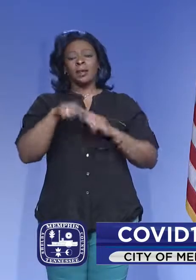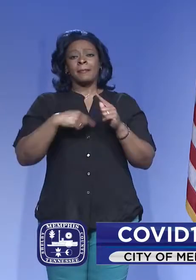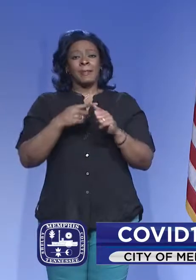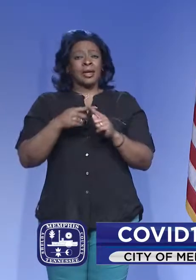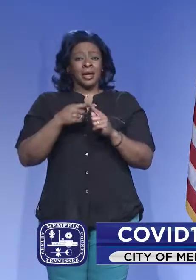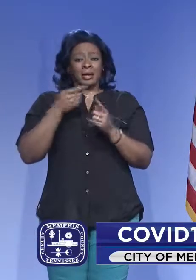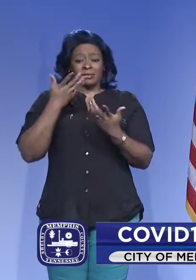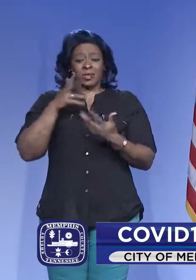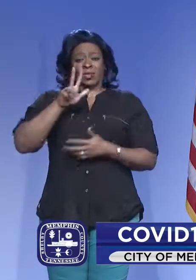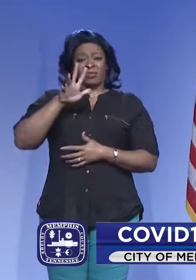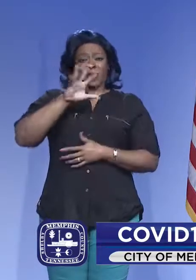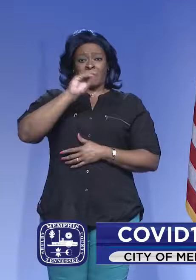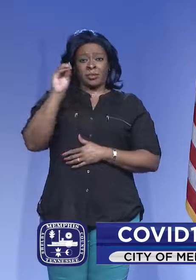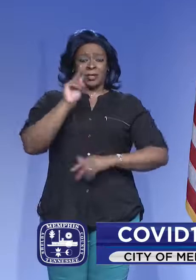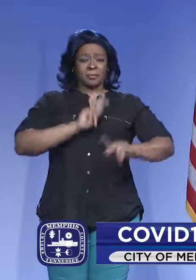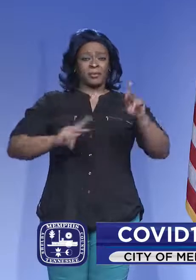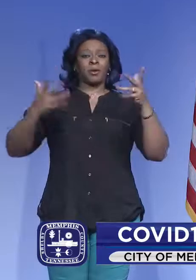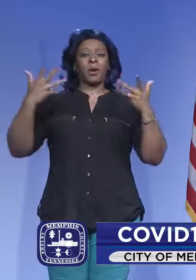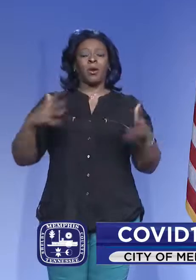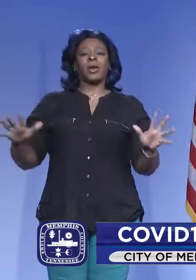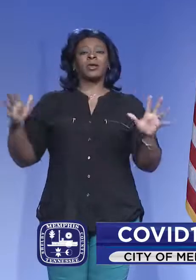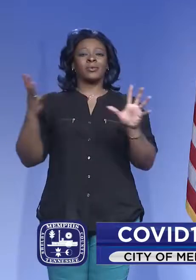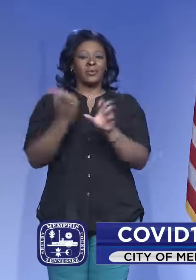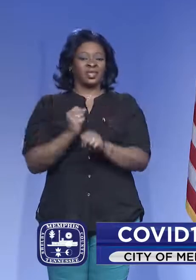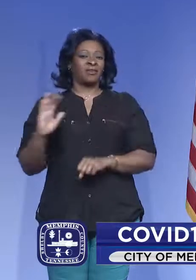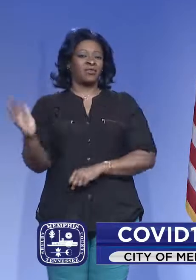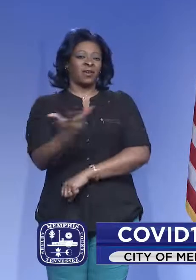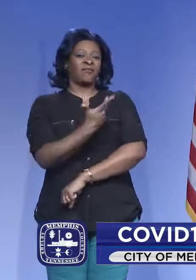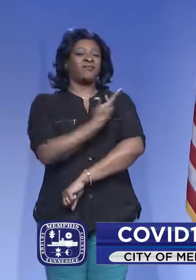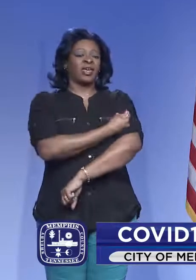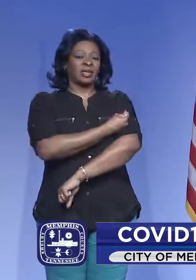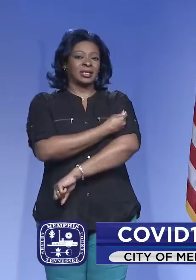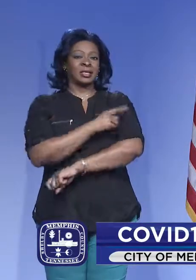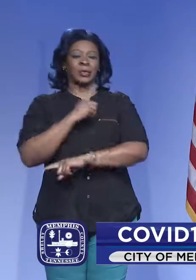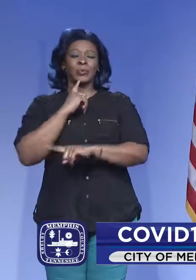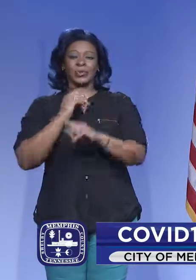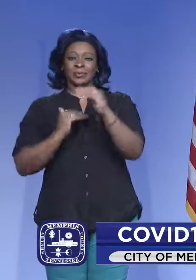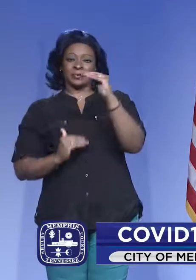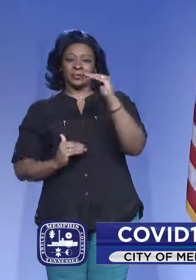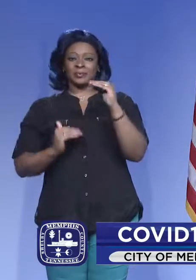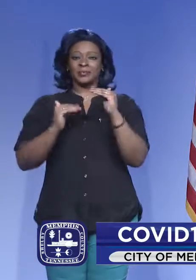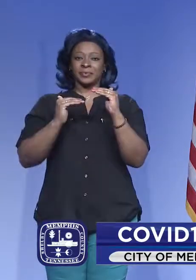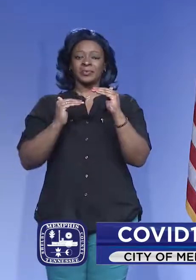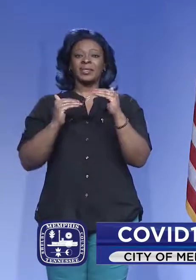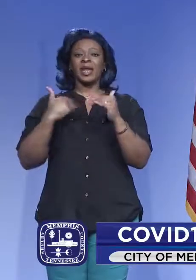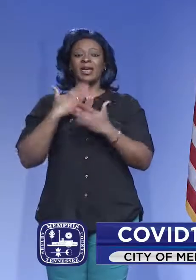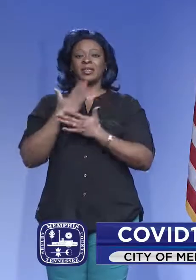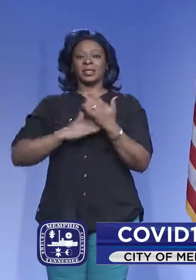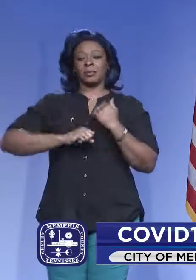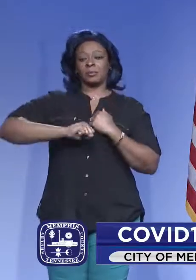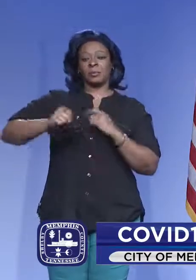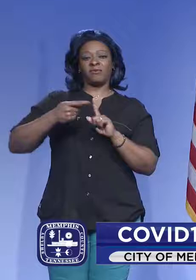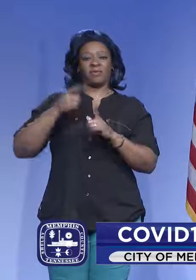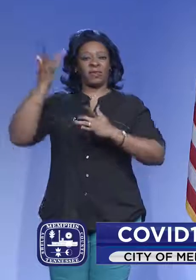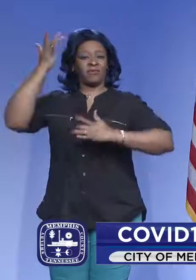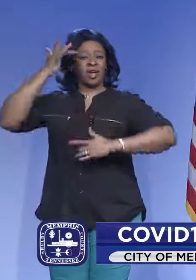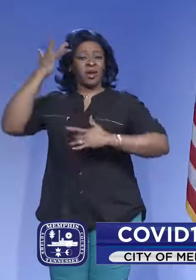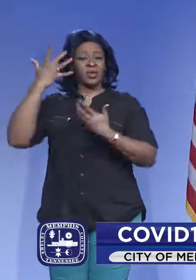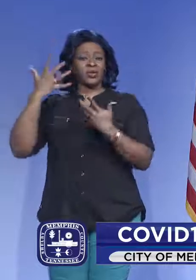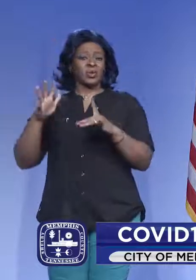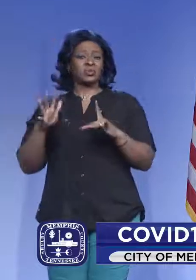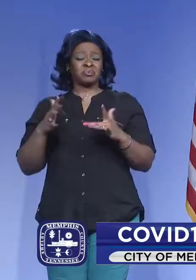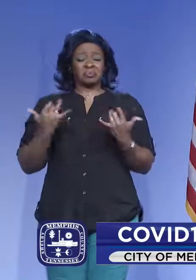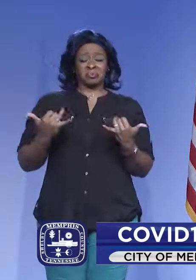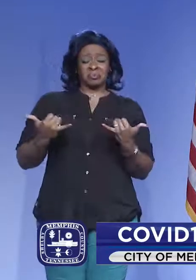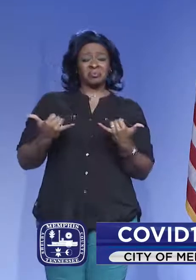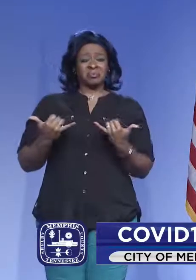fact that 35% of people have received a vaccine, and an equal number have some level of immunity through disease. So we're really at the